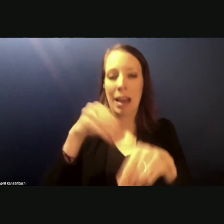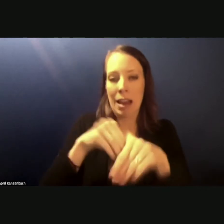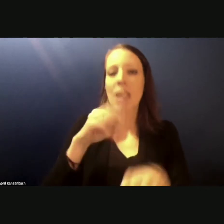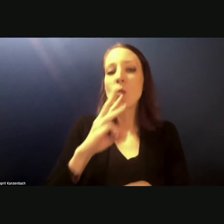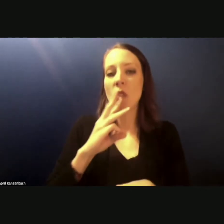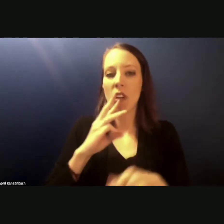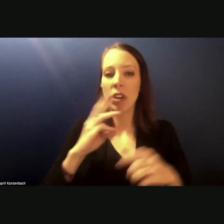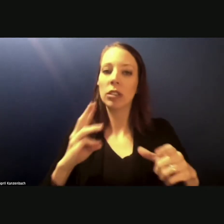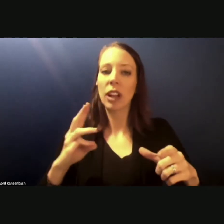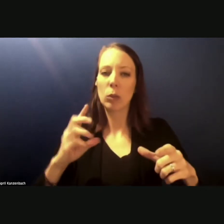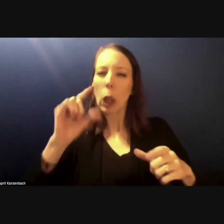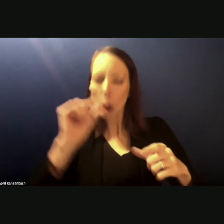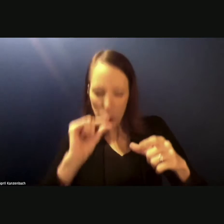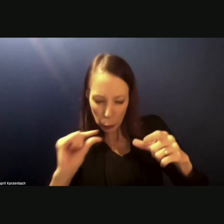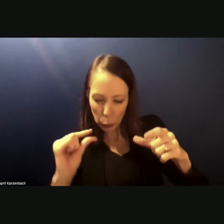sticking.